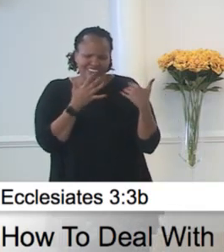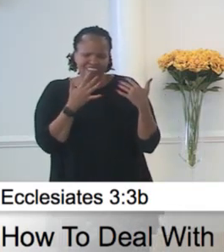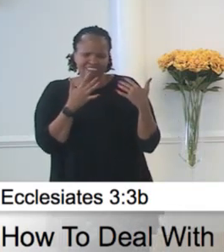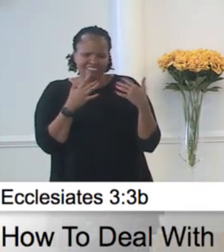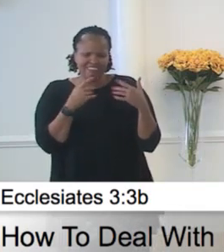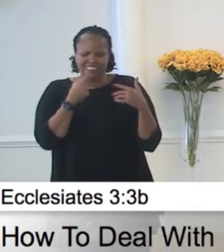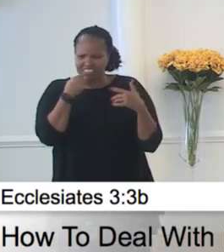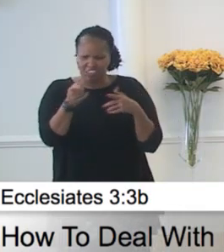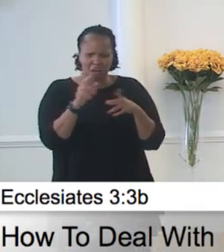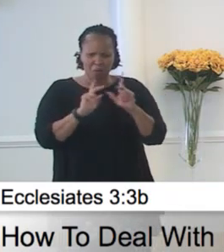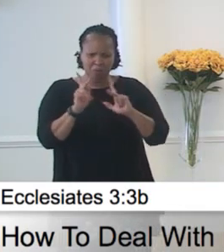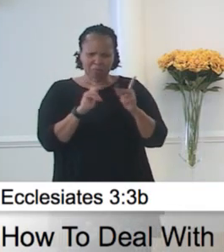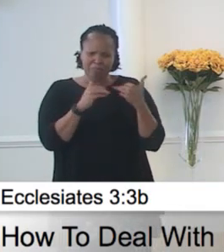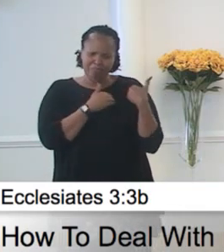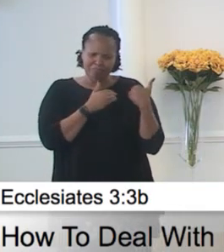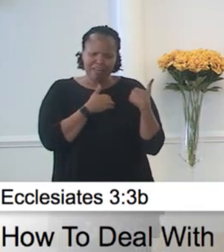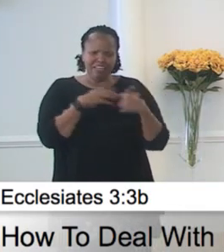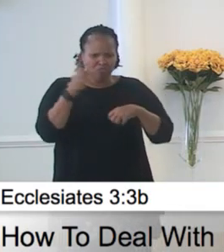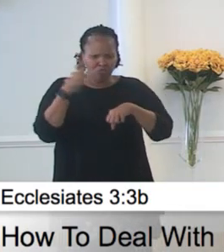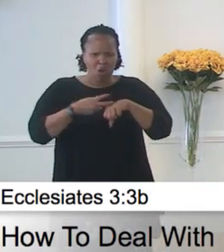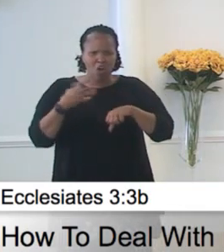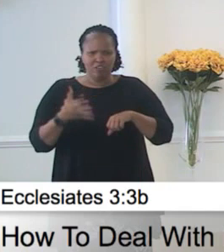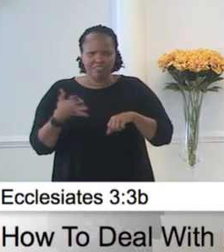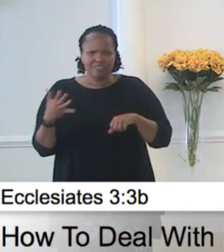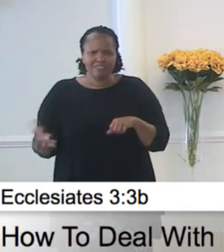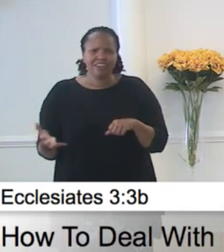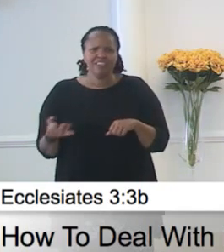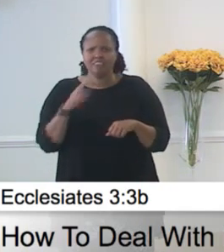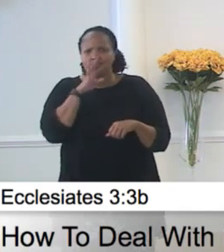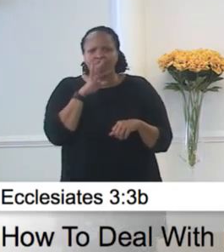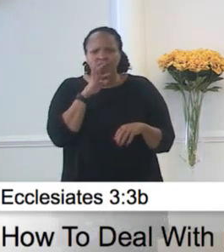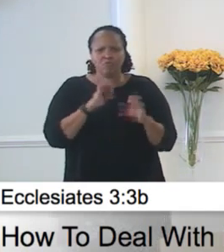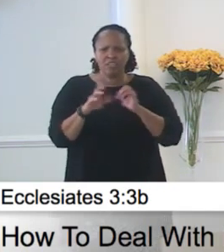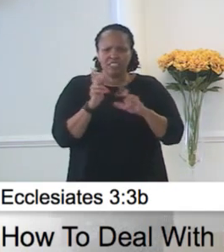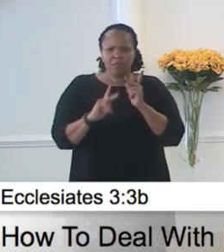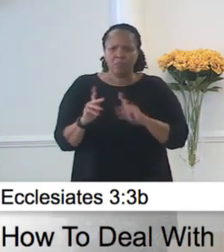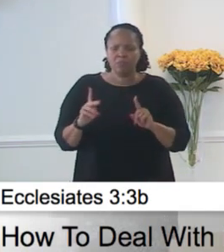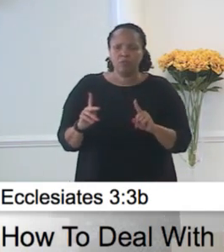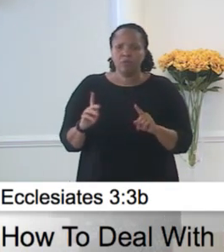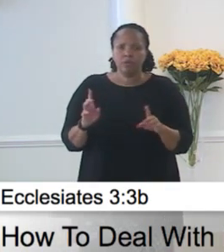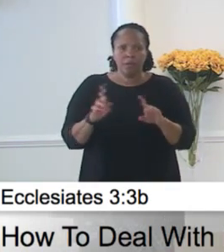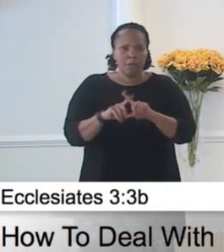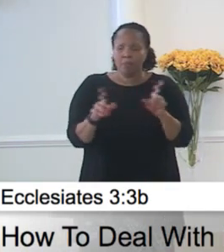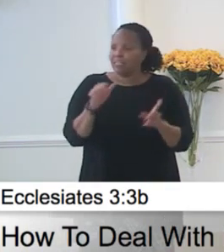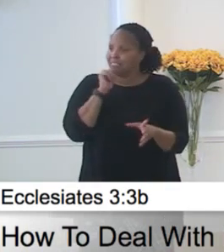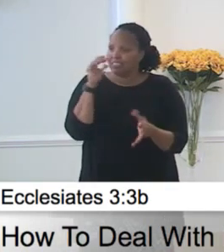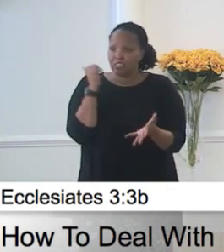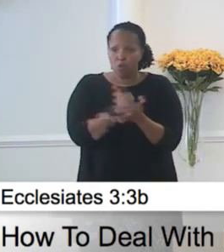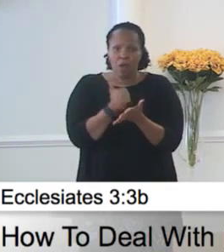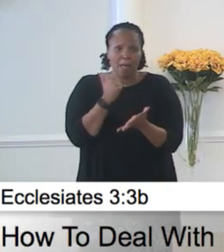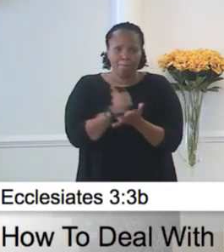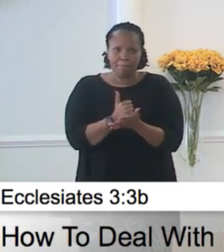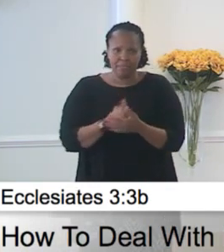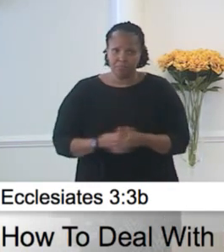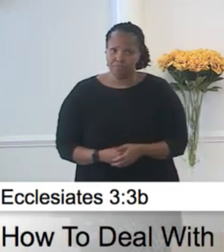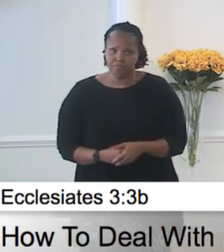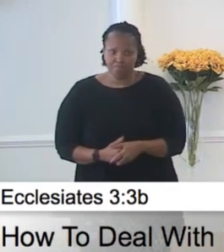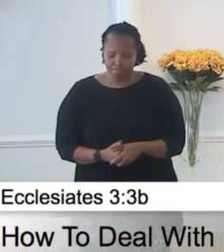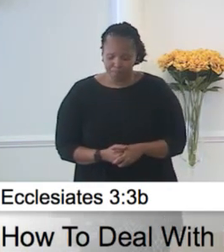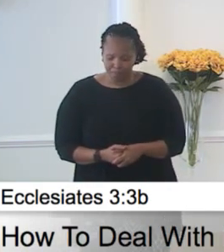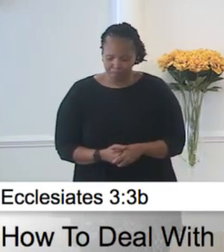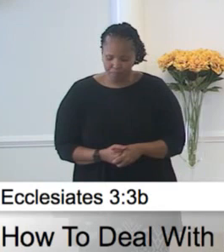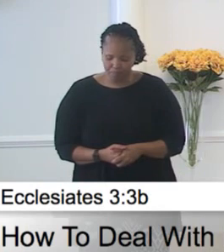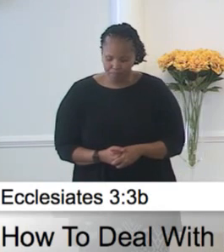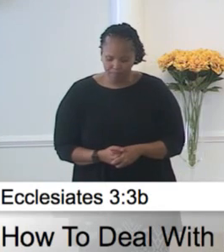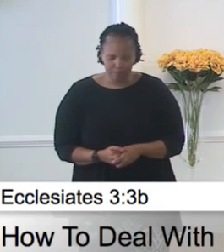bear, lay them on people's shoulders, and will not lift a finger to move them.